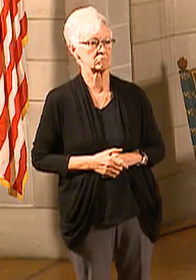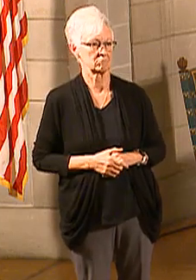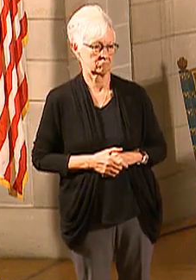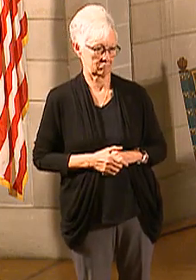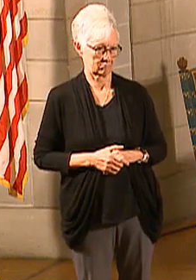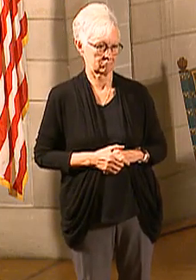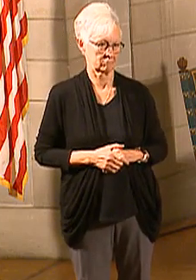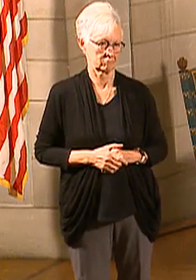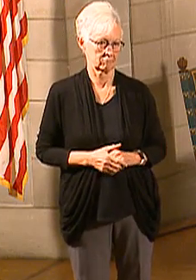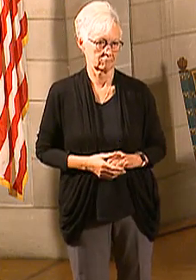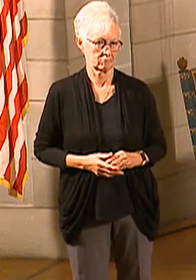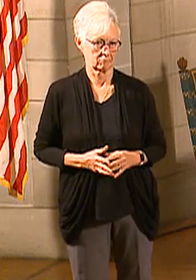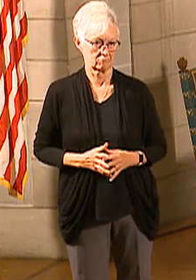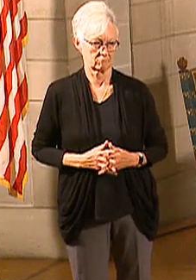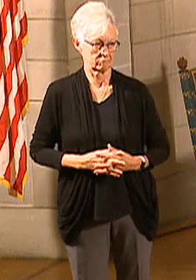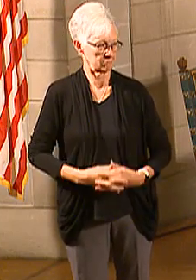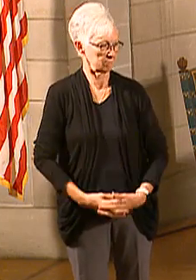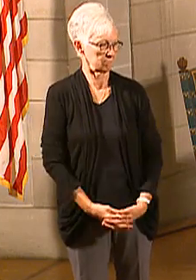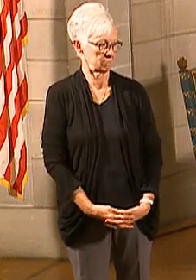signature,